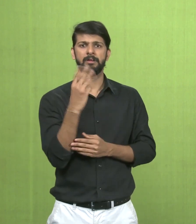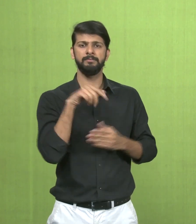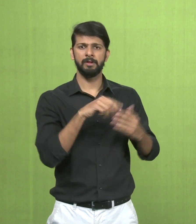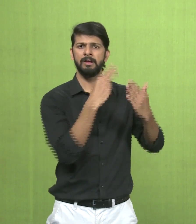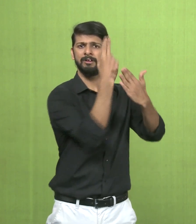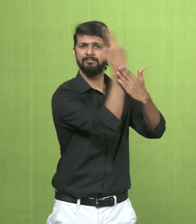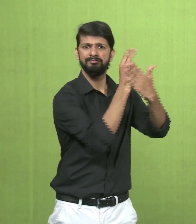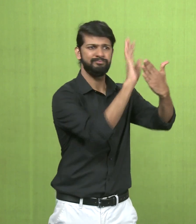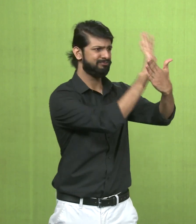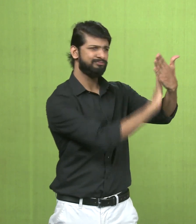Question number 3.